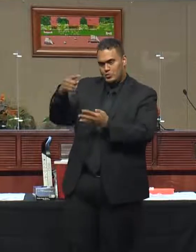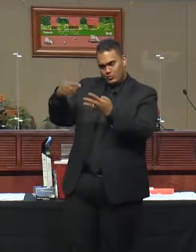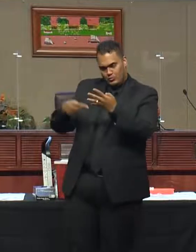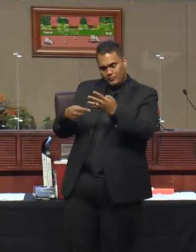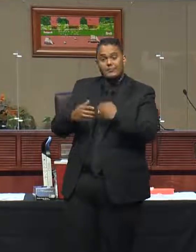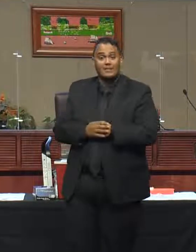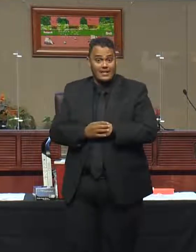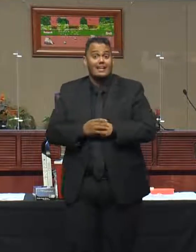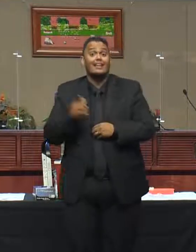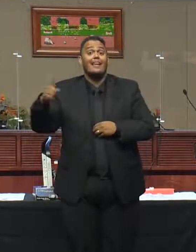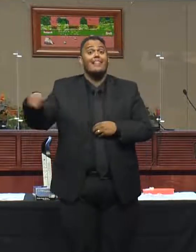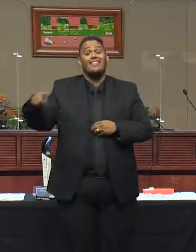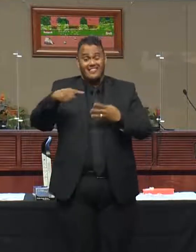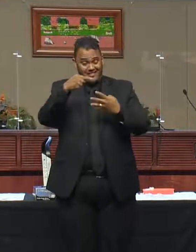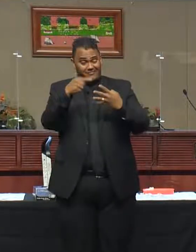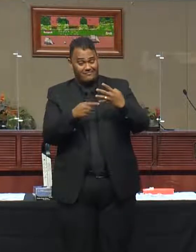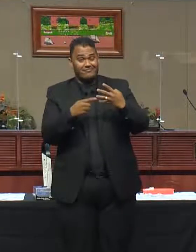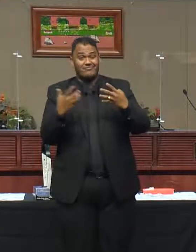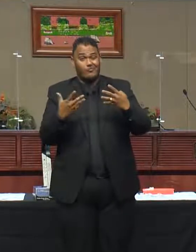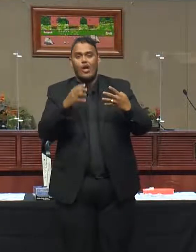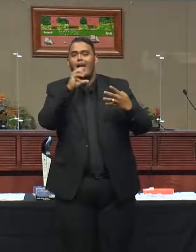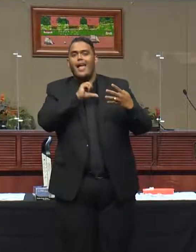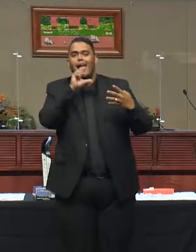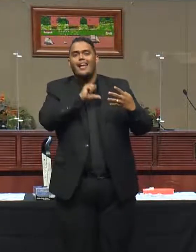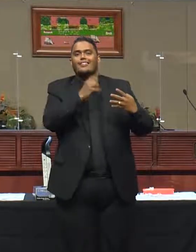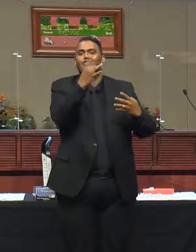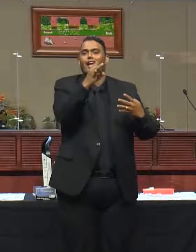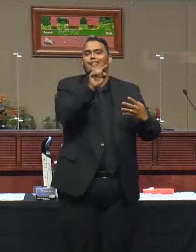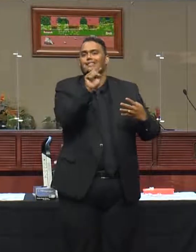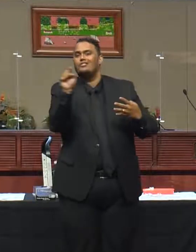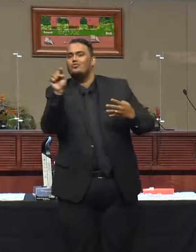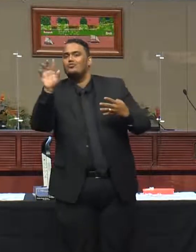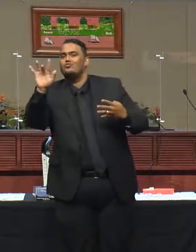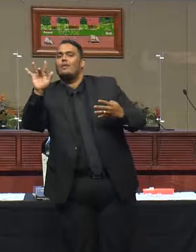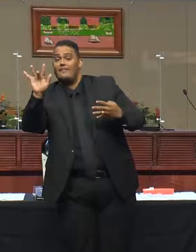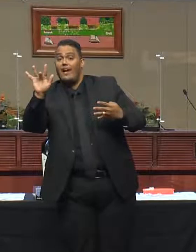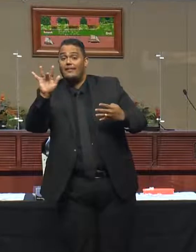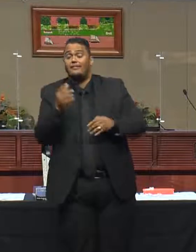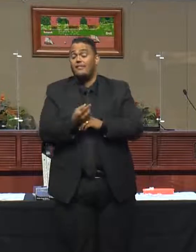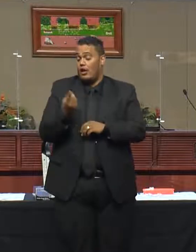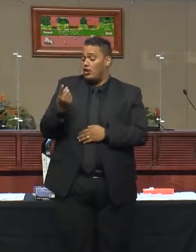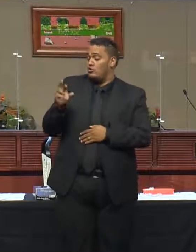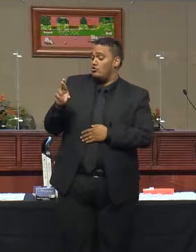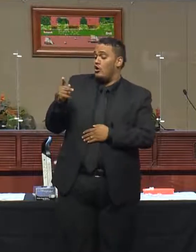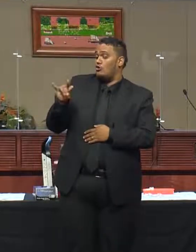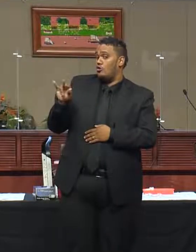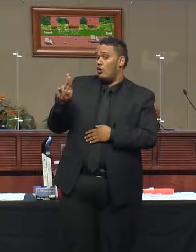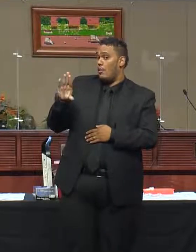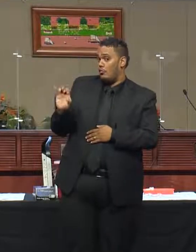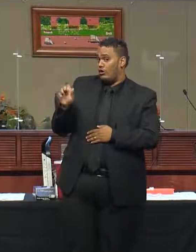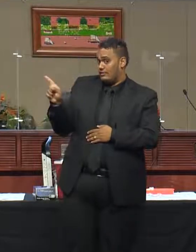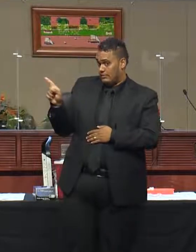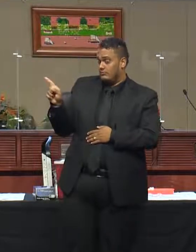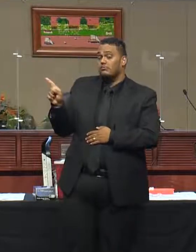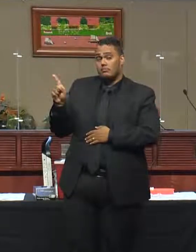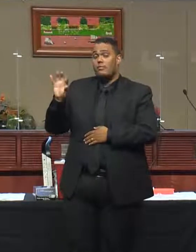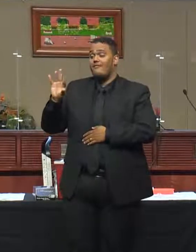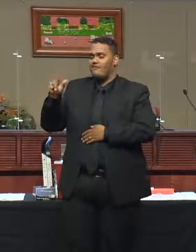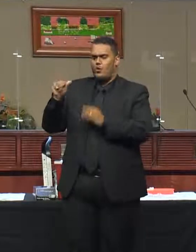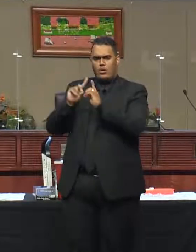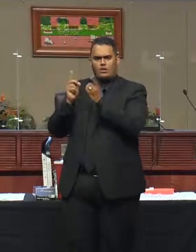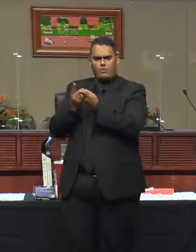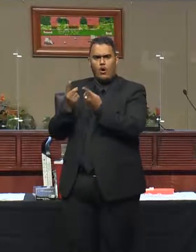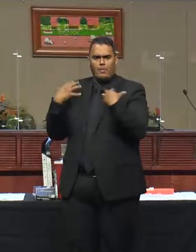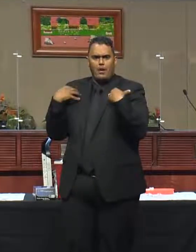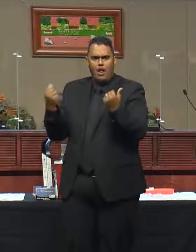to 25-year-olds getting the vaccine. Dr. Prince with the Florida Department of Health will vaccinate